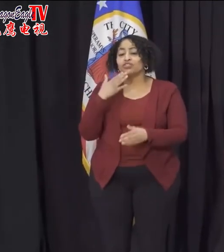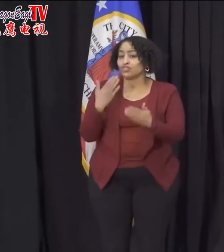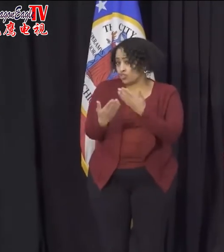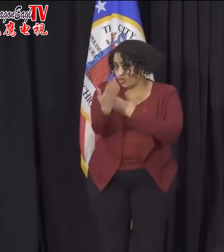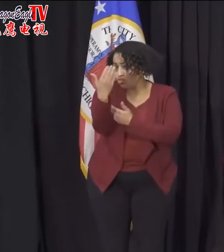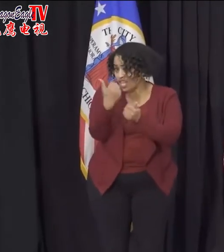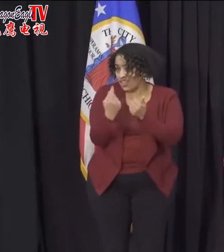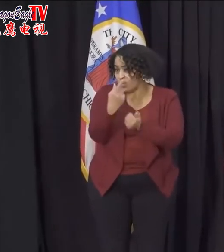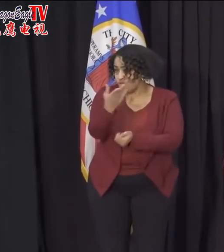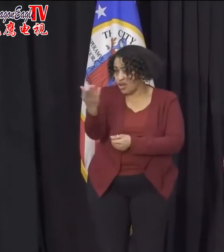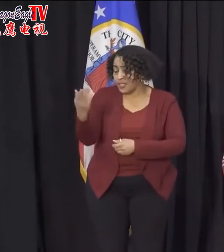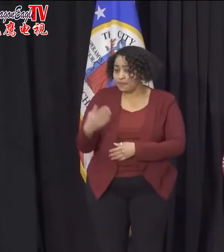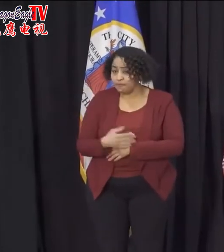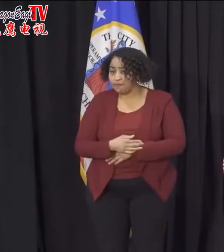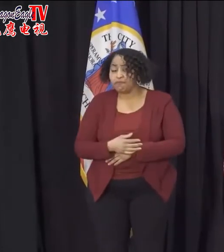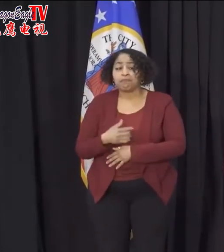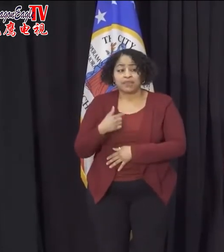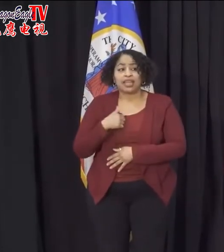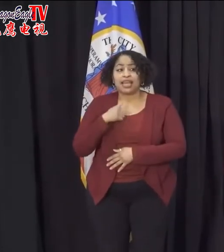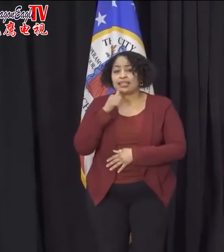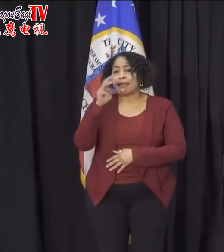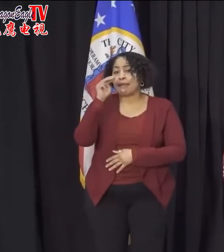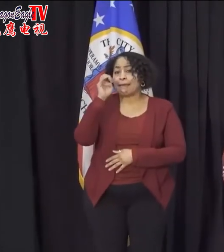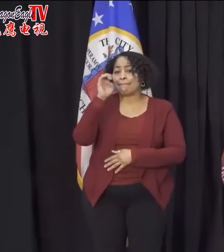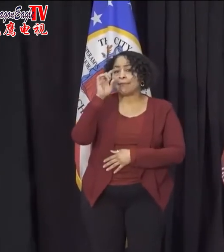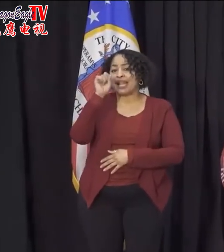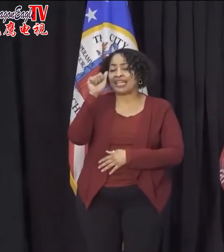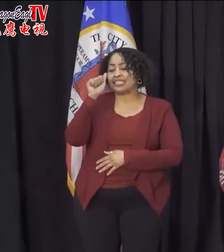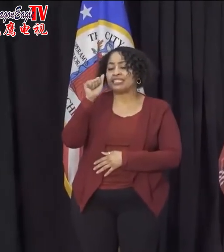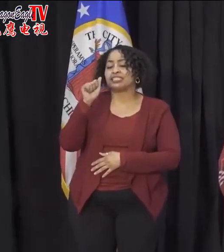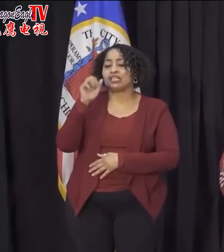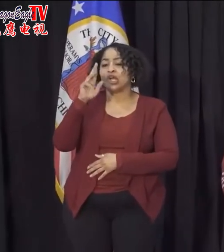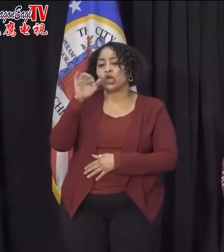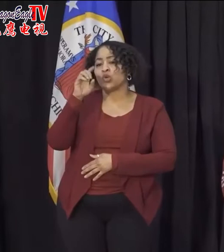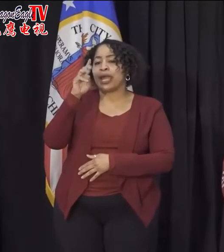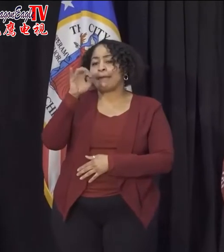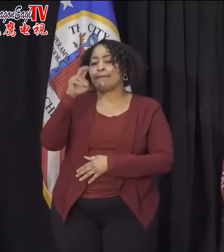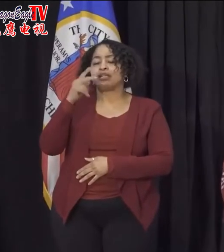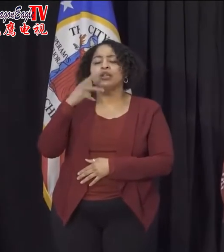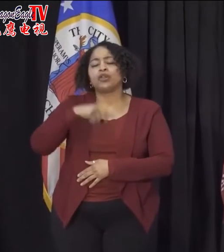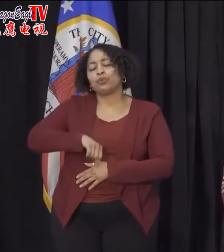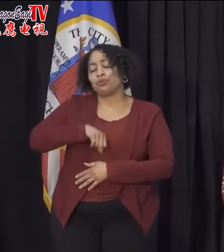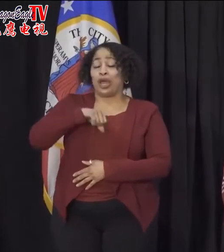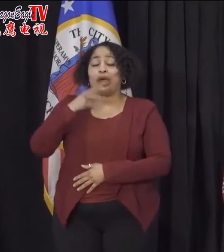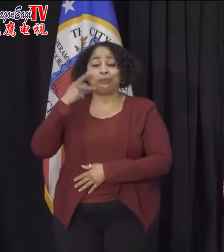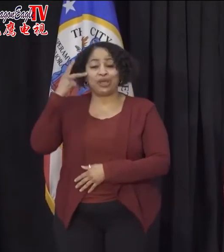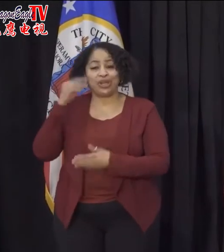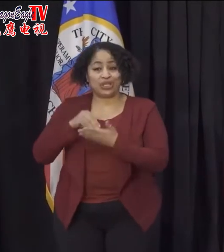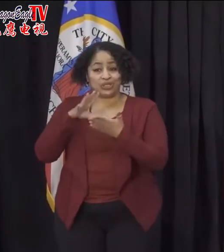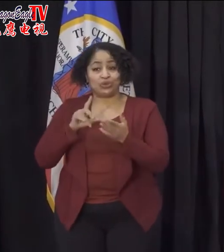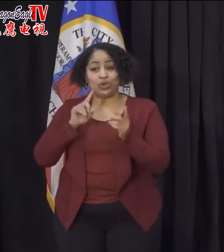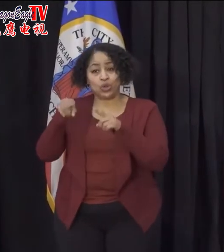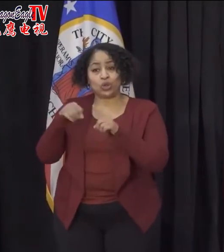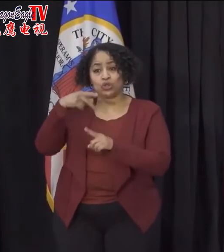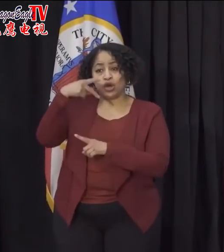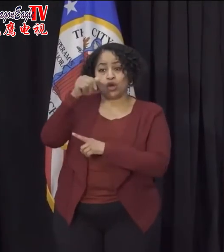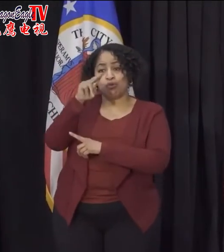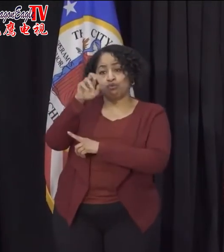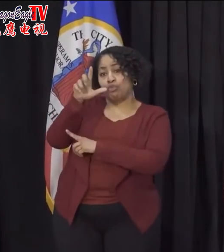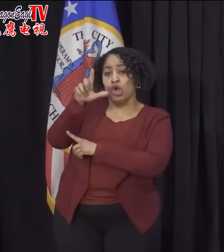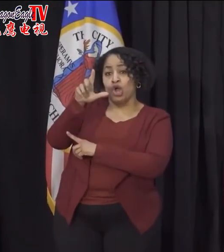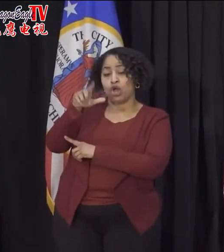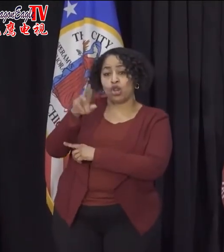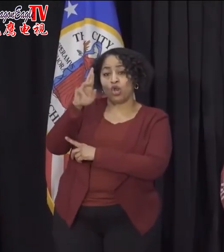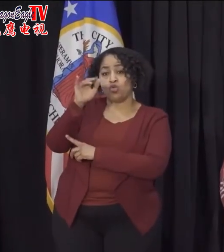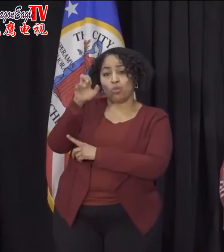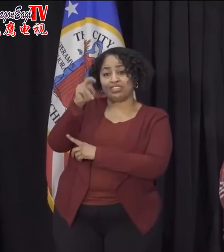Good morning, everyone. I am Melissa Redmond, the proud parent of a student that goes to Paul Robeson